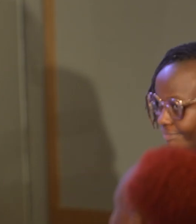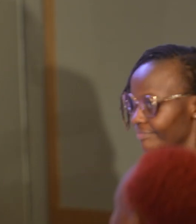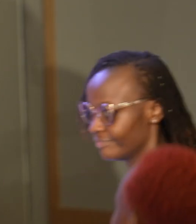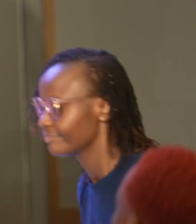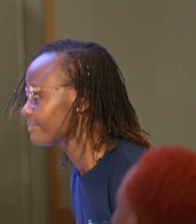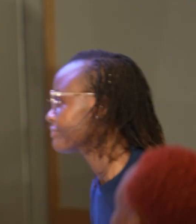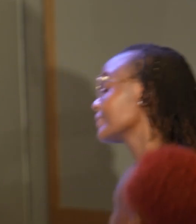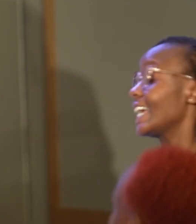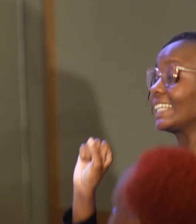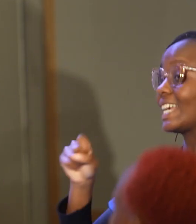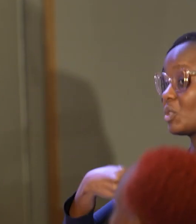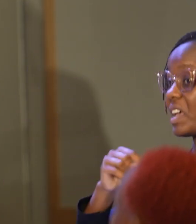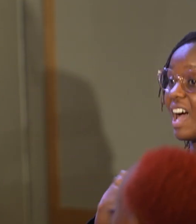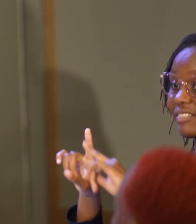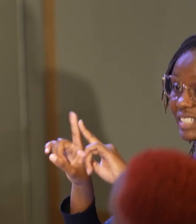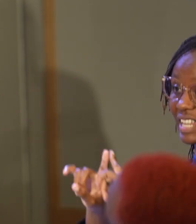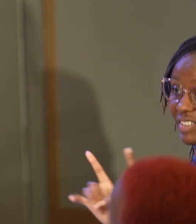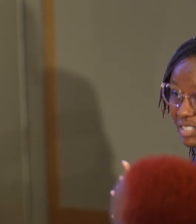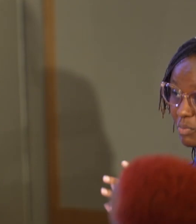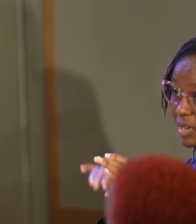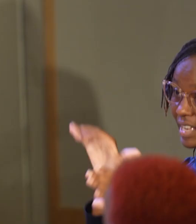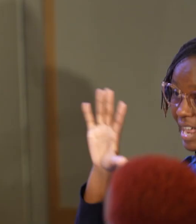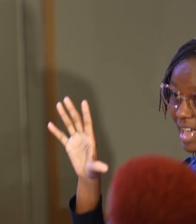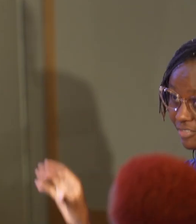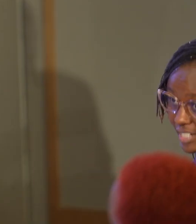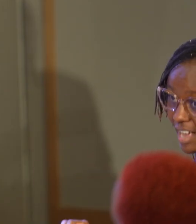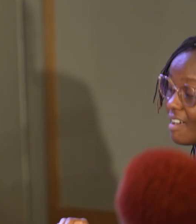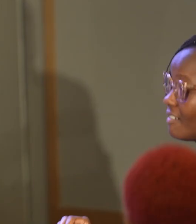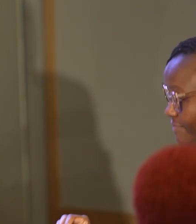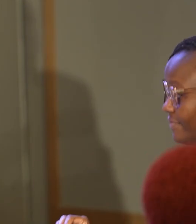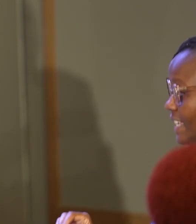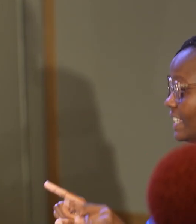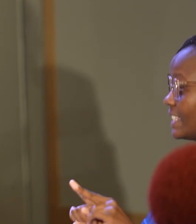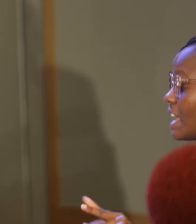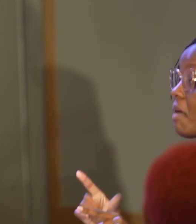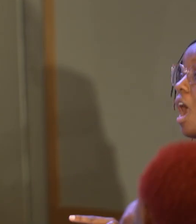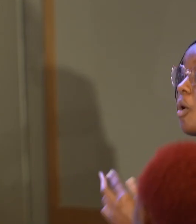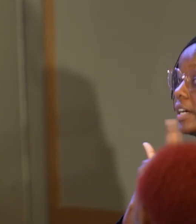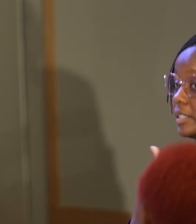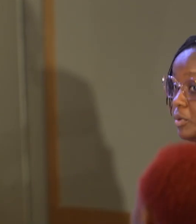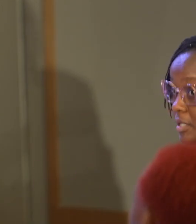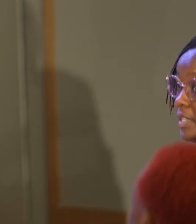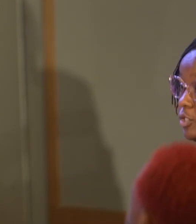We have diverse populations in the continent, and we have a duty to ensure